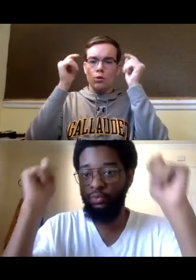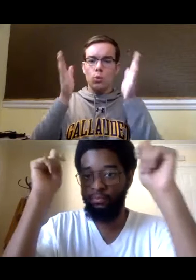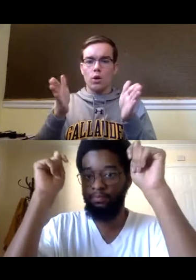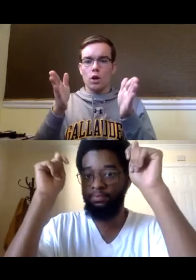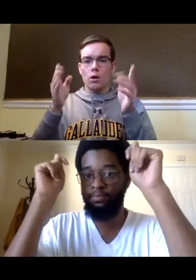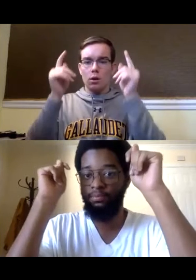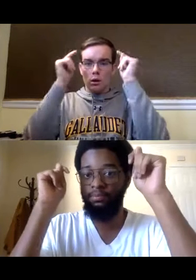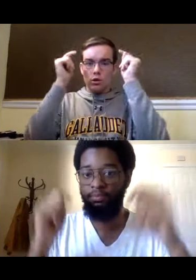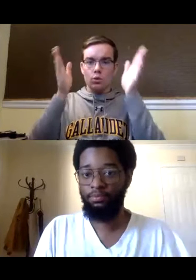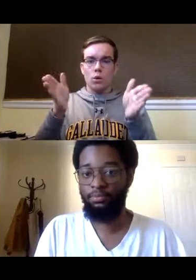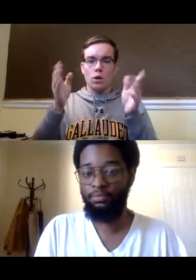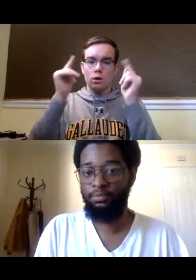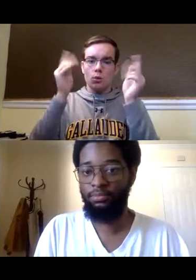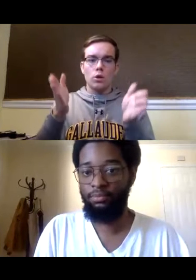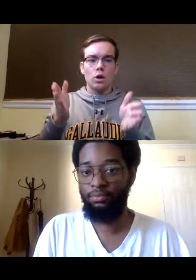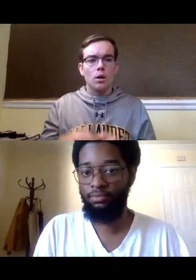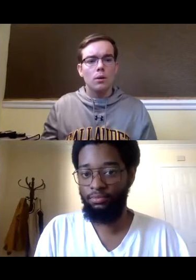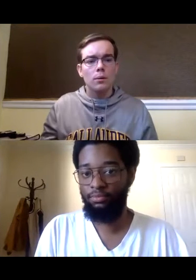Next, we have tutor, Right.